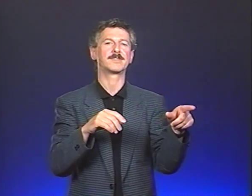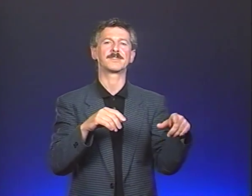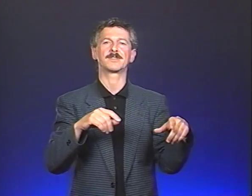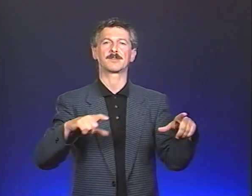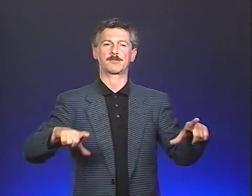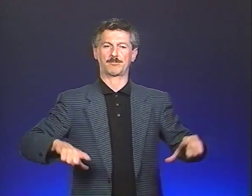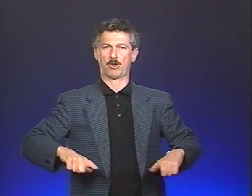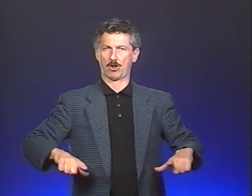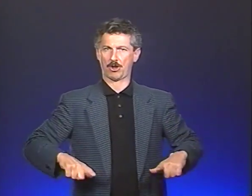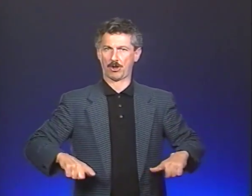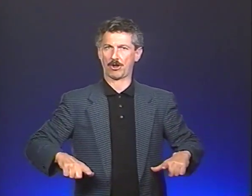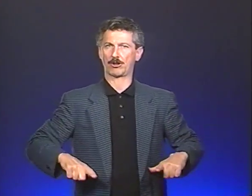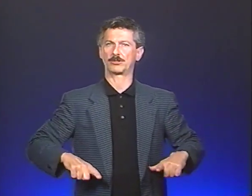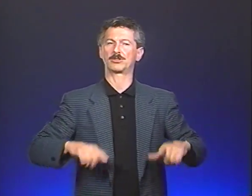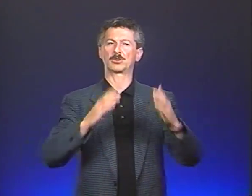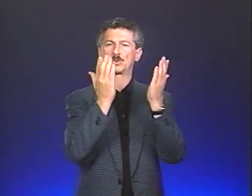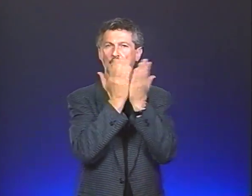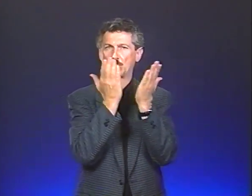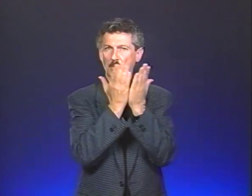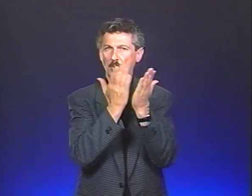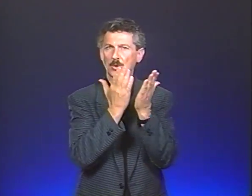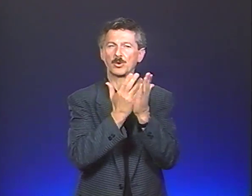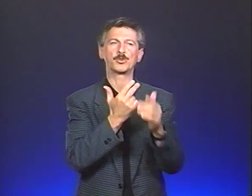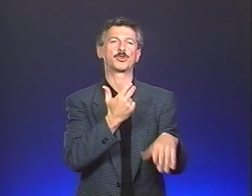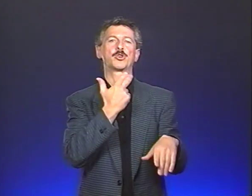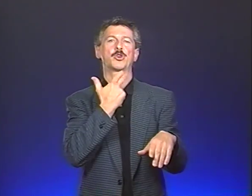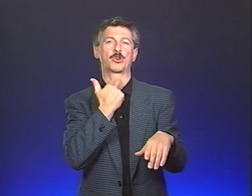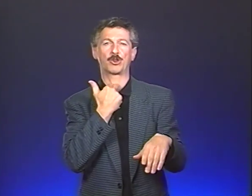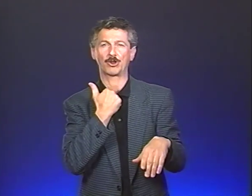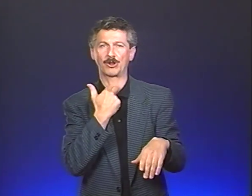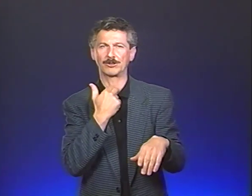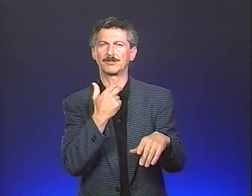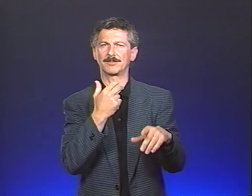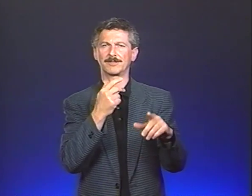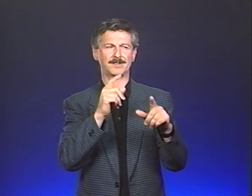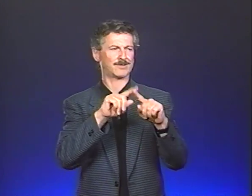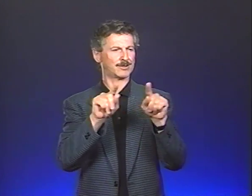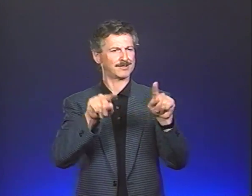white signers, and in this way by black signers.